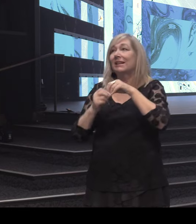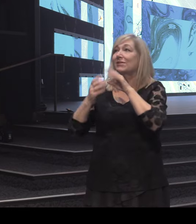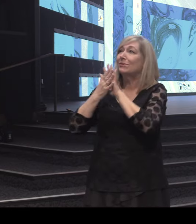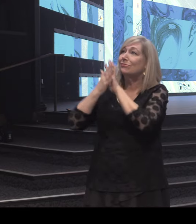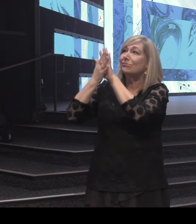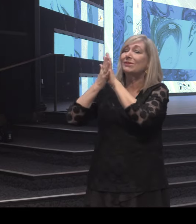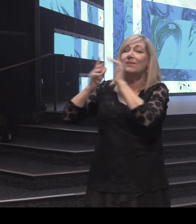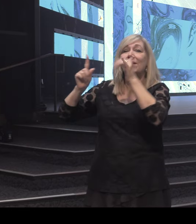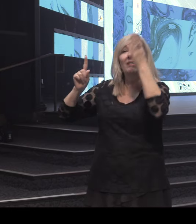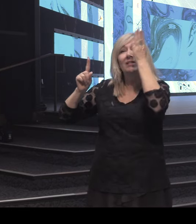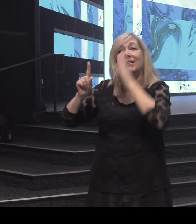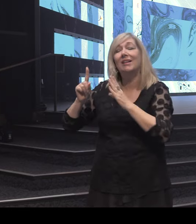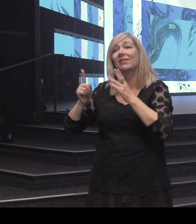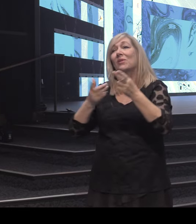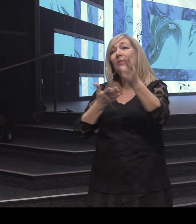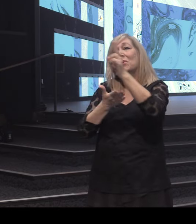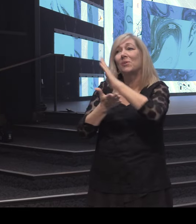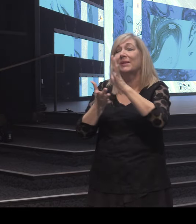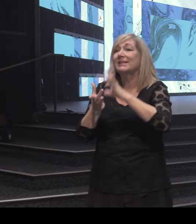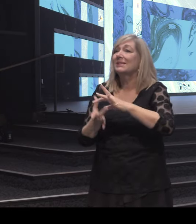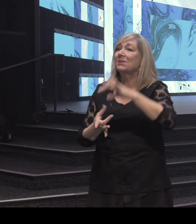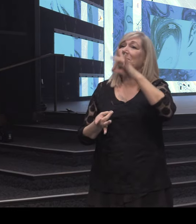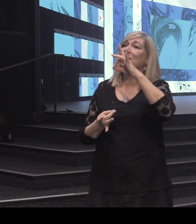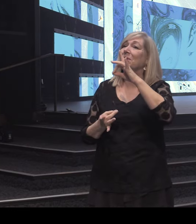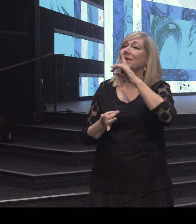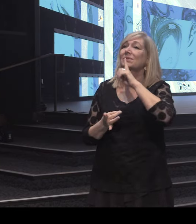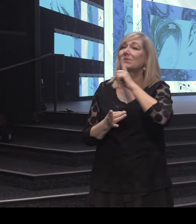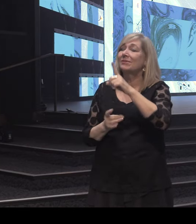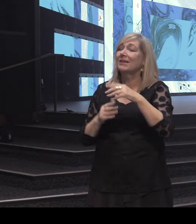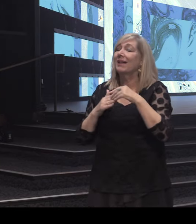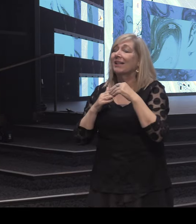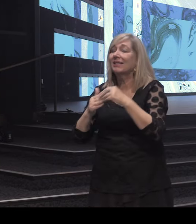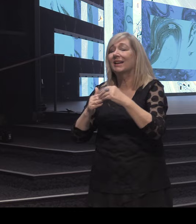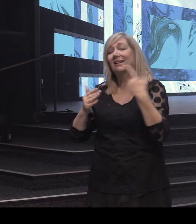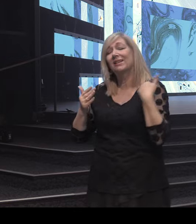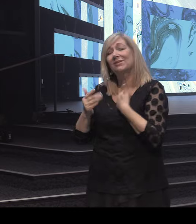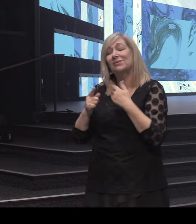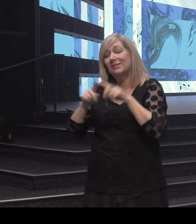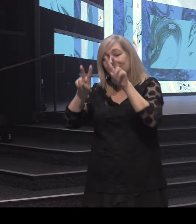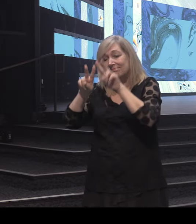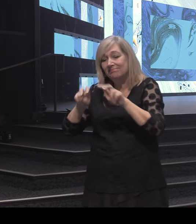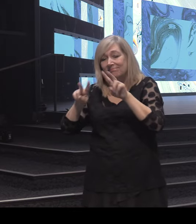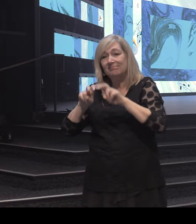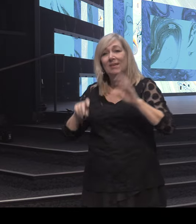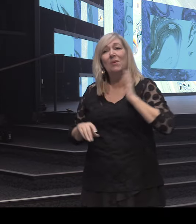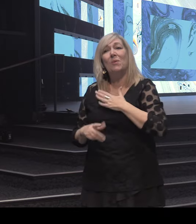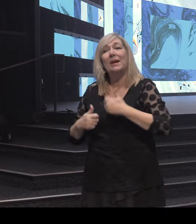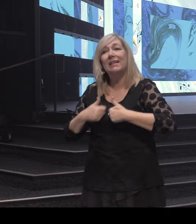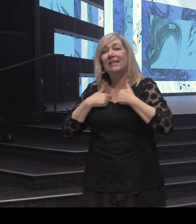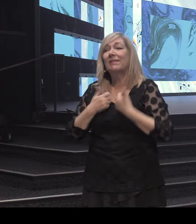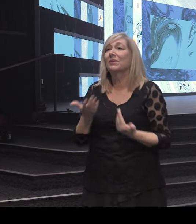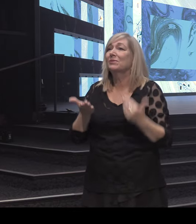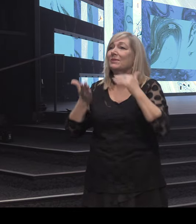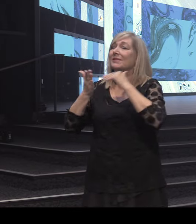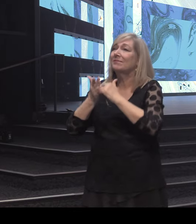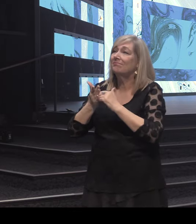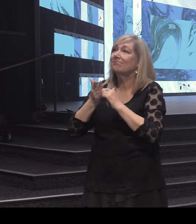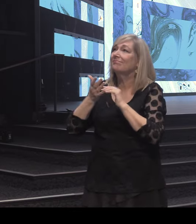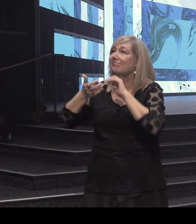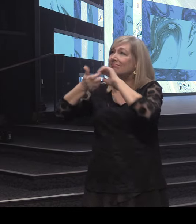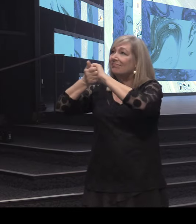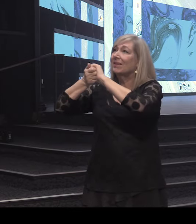a while as the Holy Spirit will just lead us to re-examine and also recommit our hearts